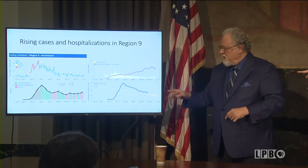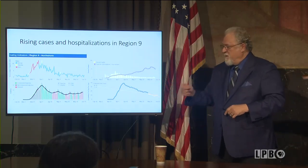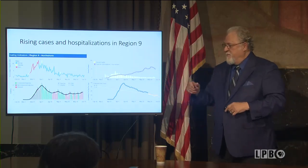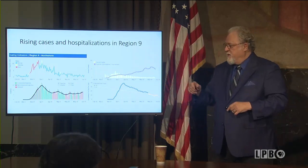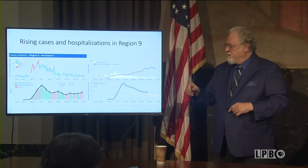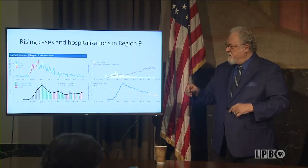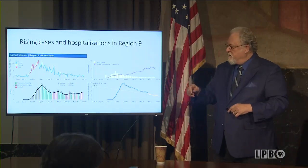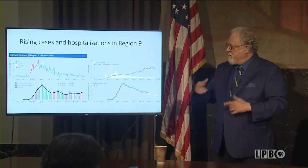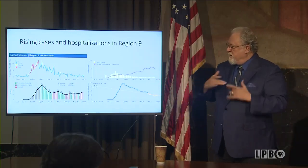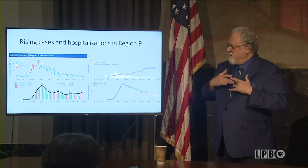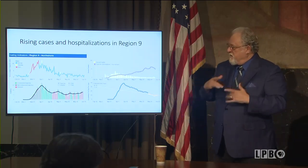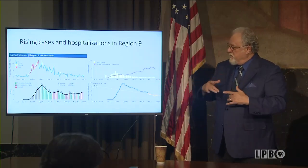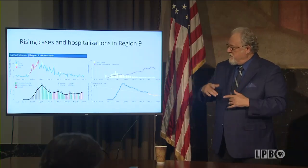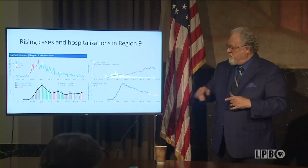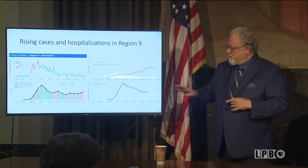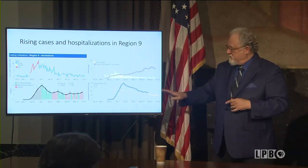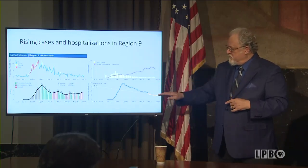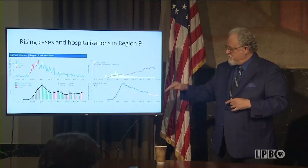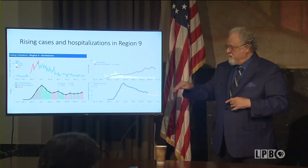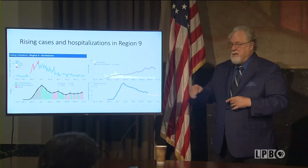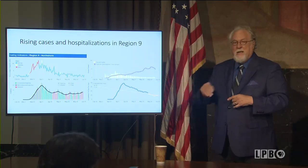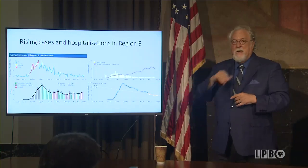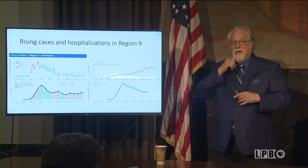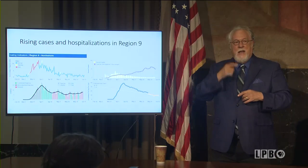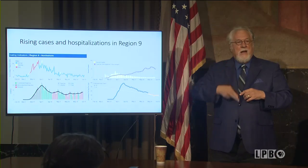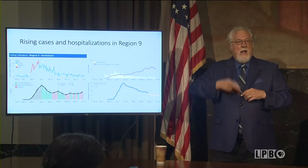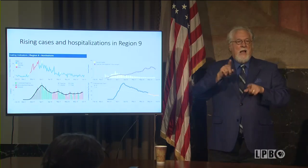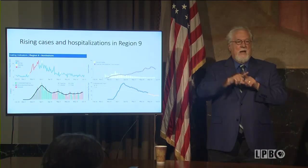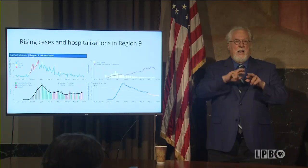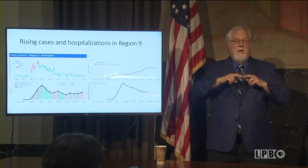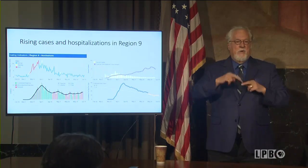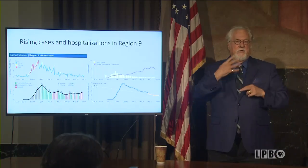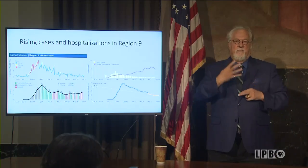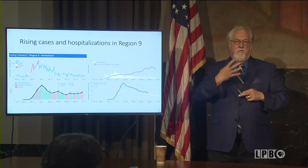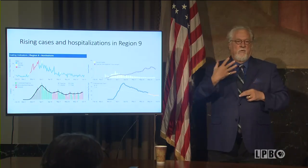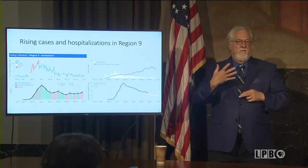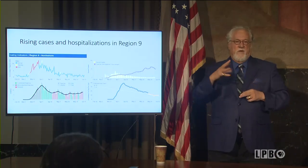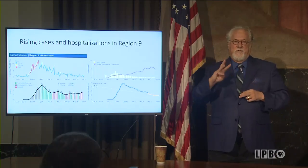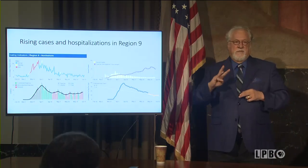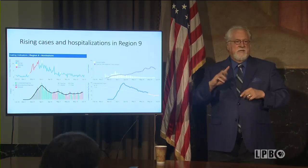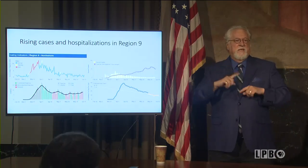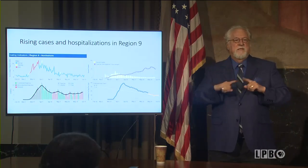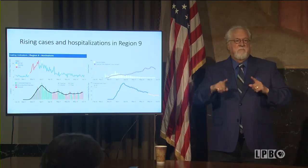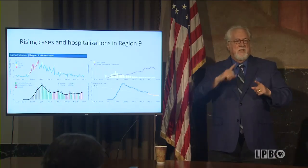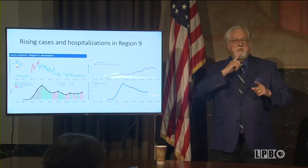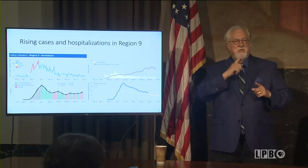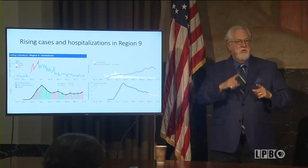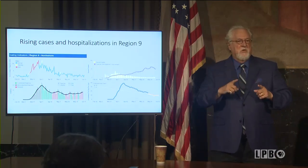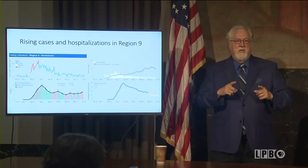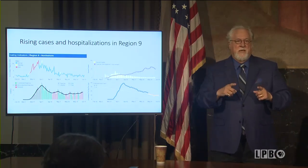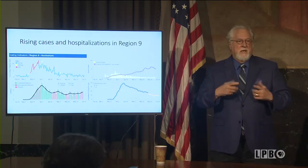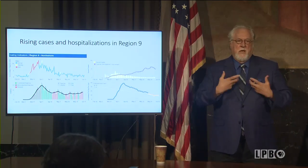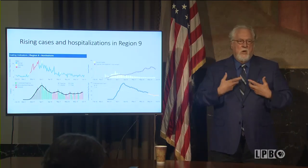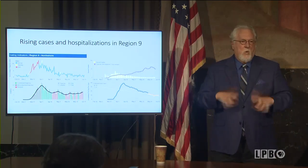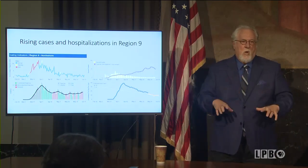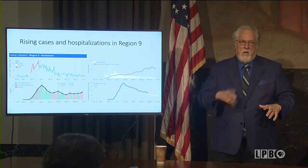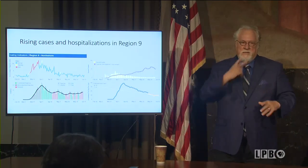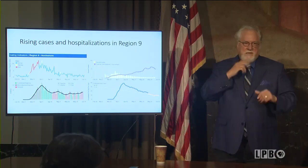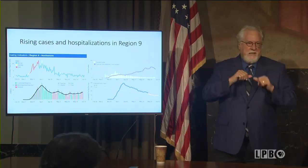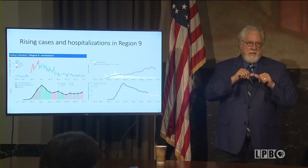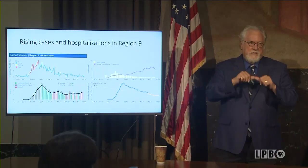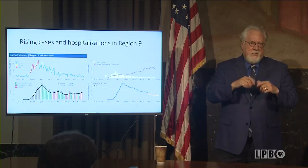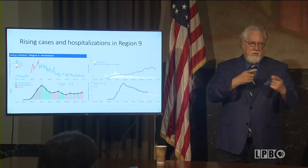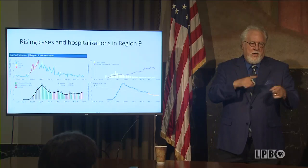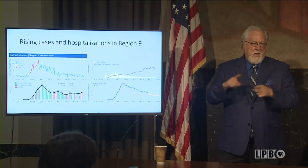rising trend most recently. Not a very steep one like we saw in Regions 4, 5, and 6, but certainly not something that we would want to continue to